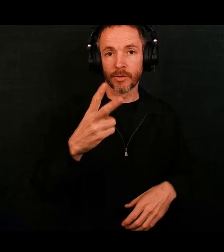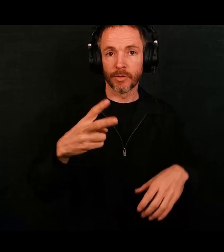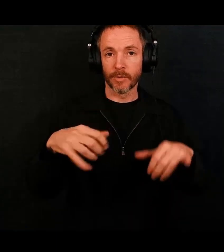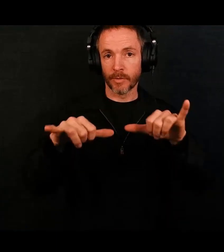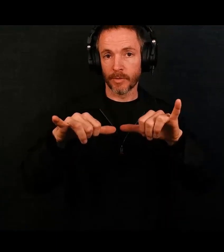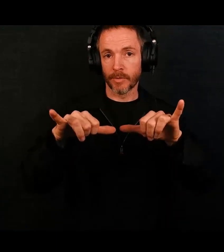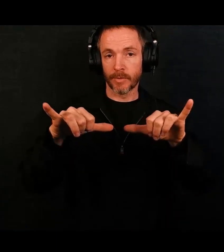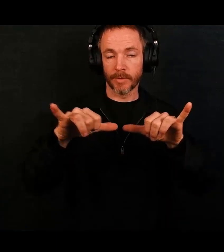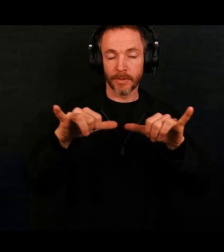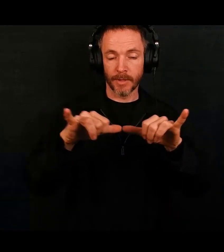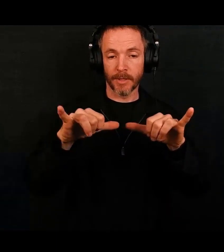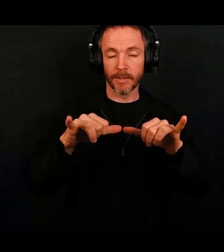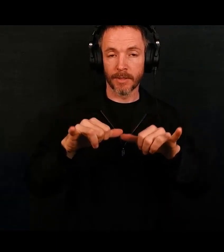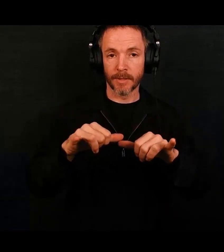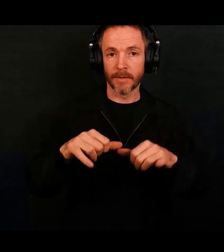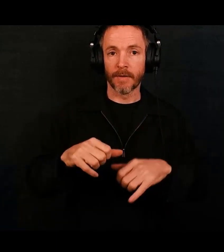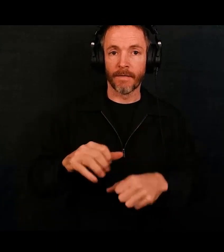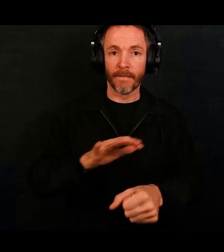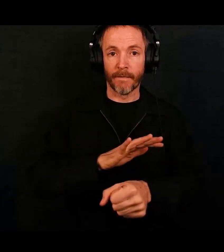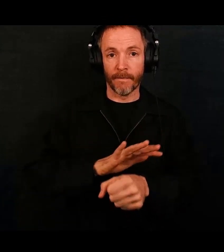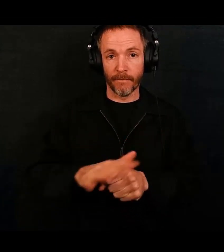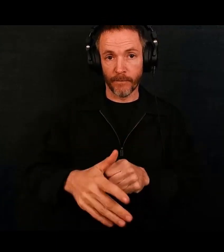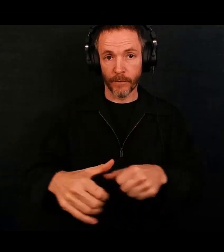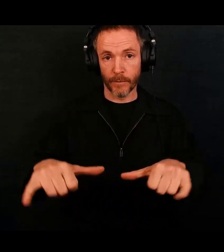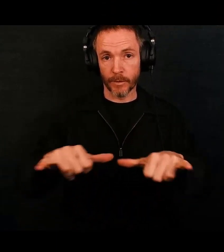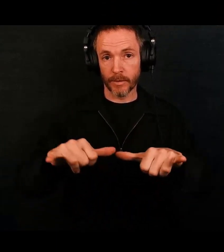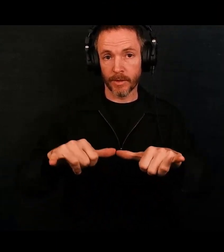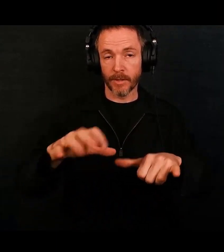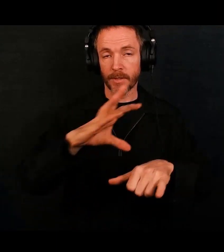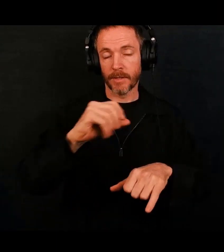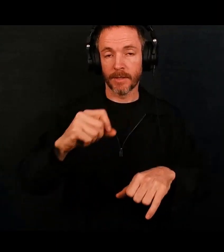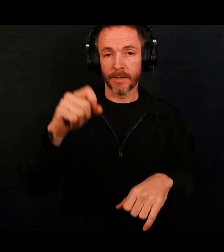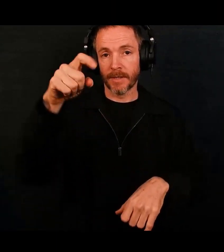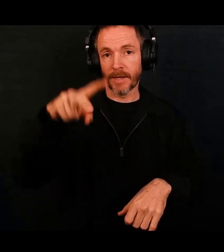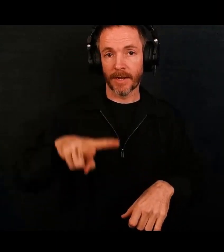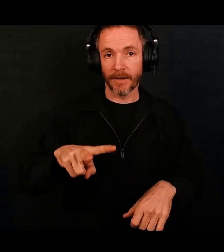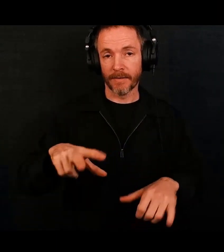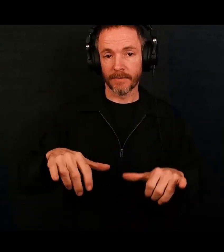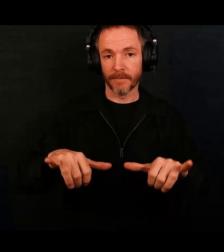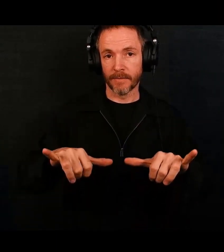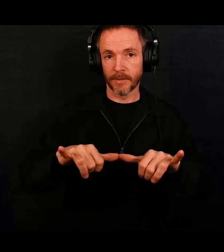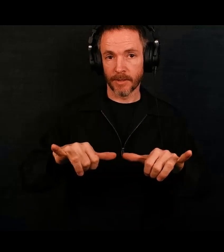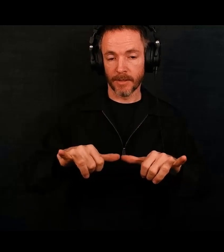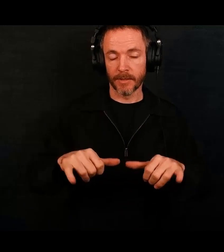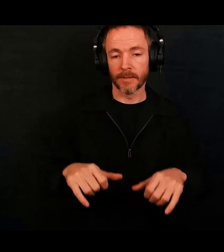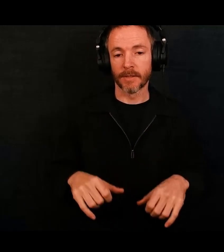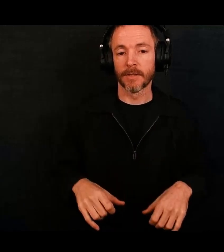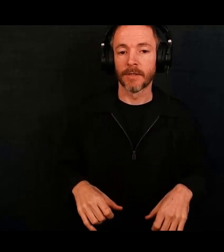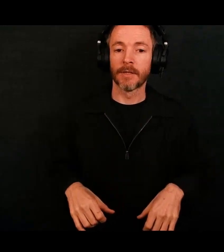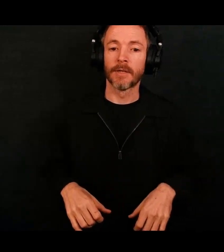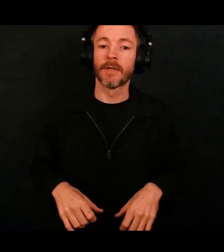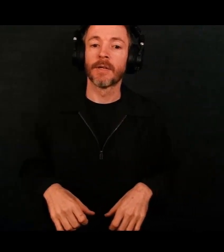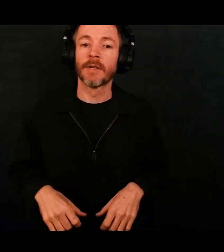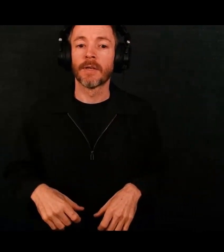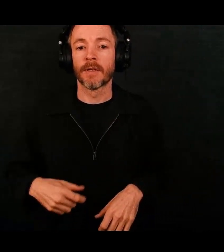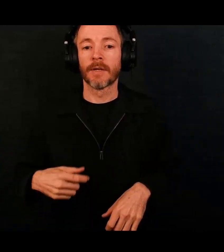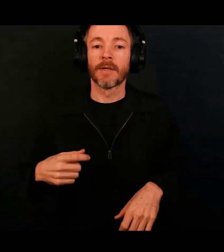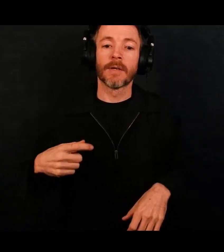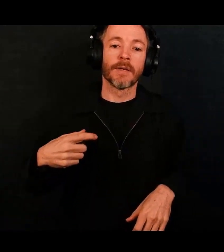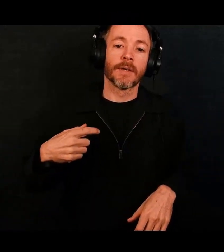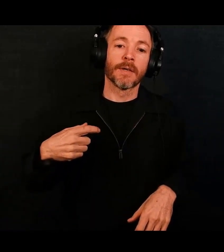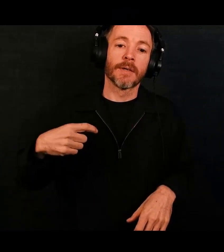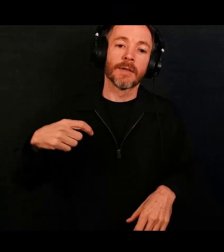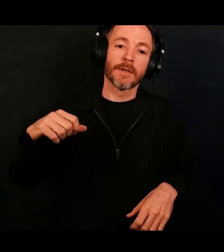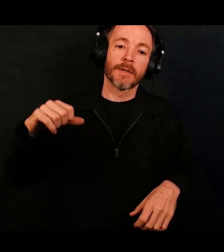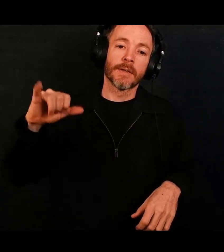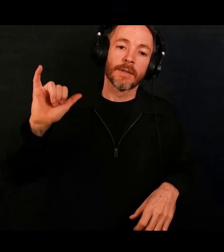2/3 size. That's why I'm gonna go with a half size sink. So this is the